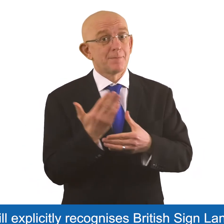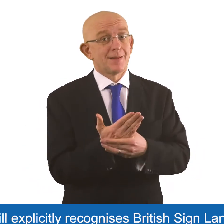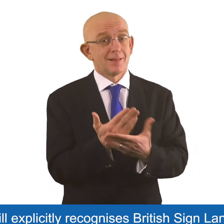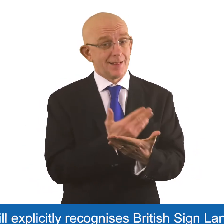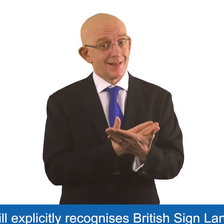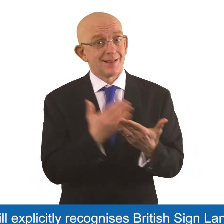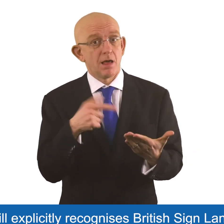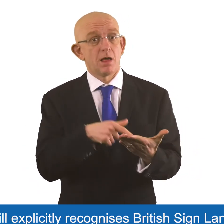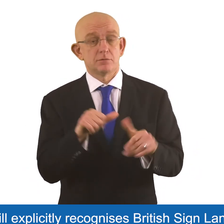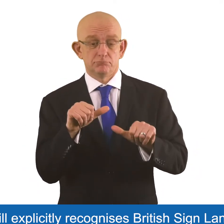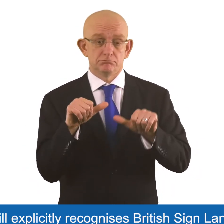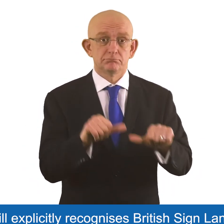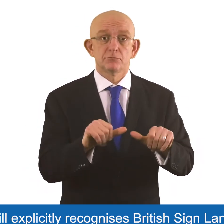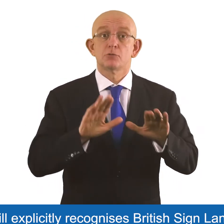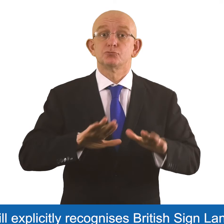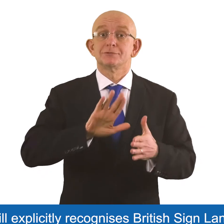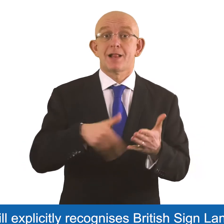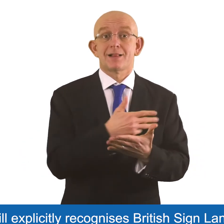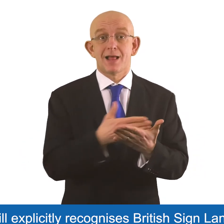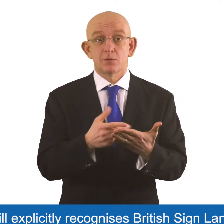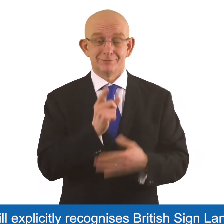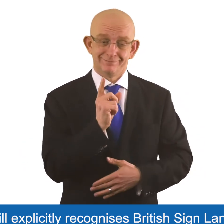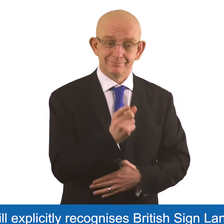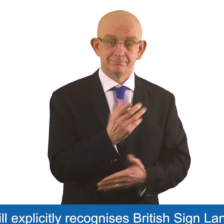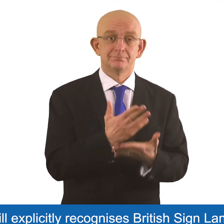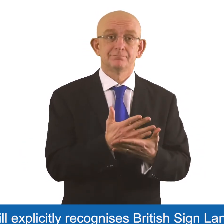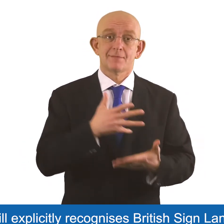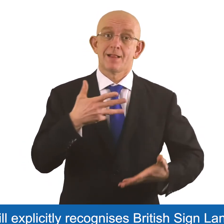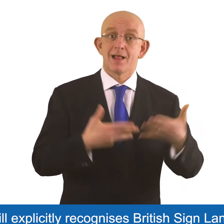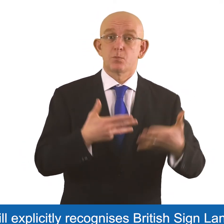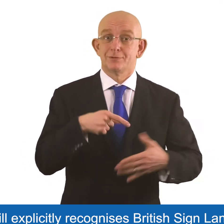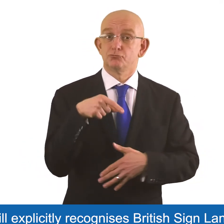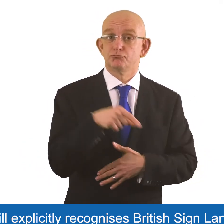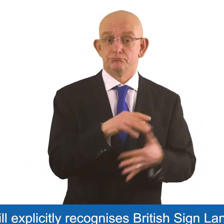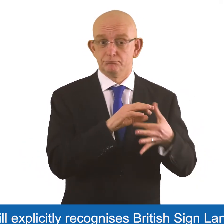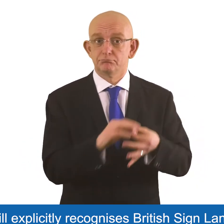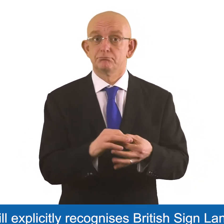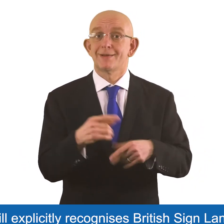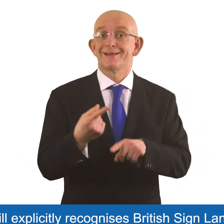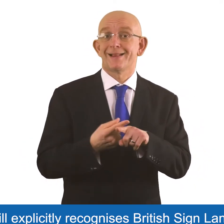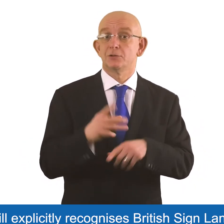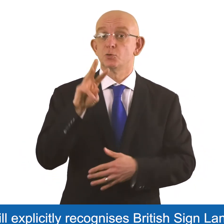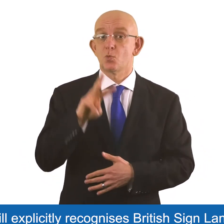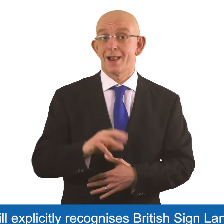The bill explicitly recognises British Sign Language as a language of England and Wales and Scotland.